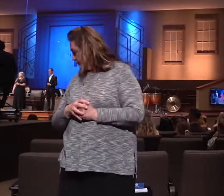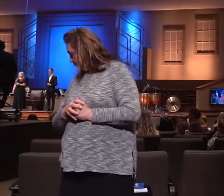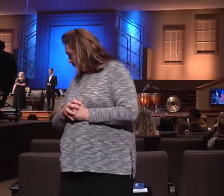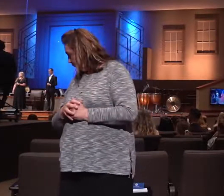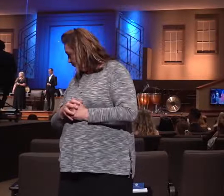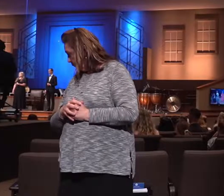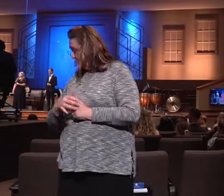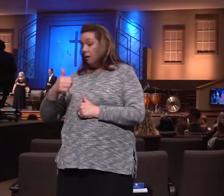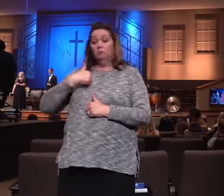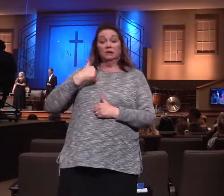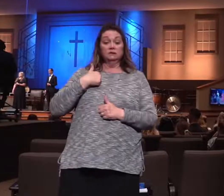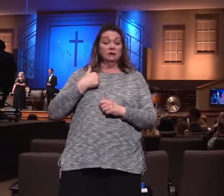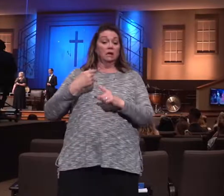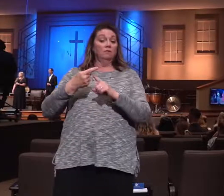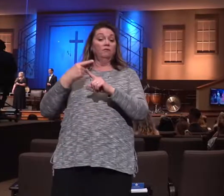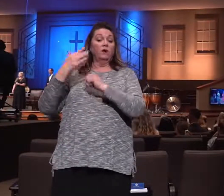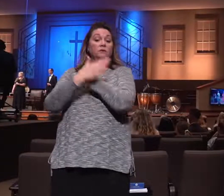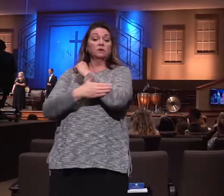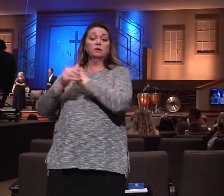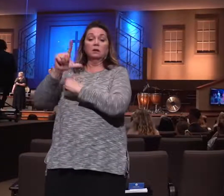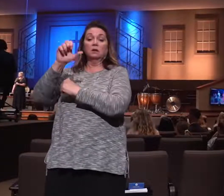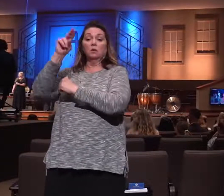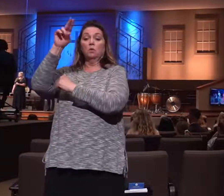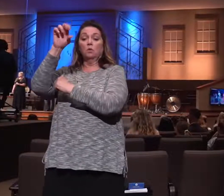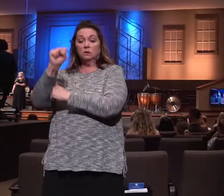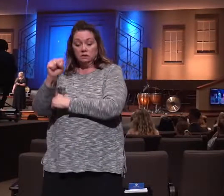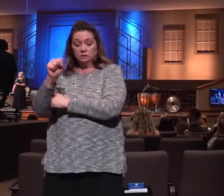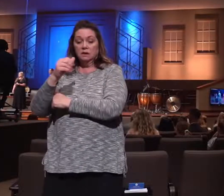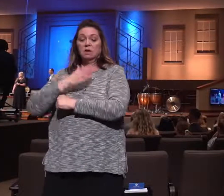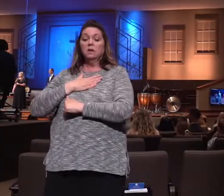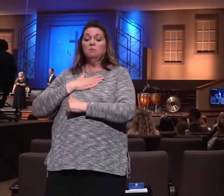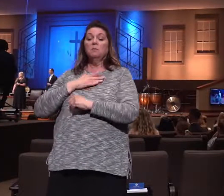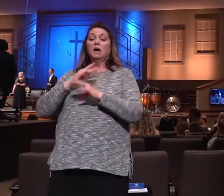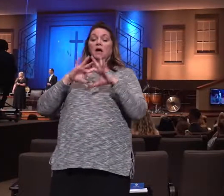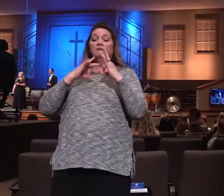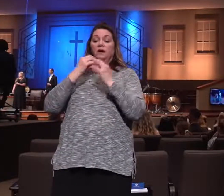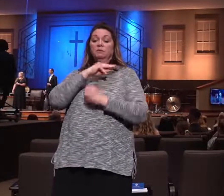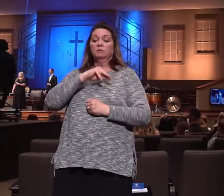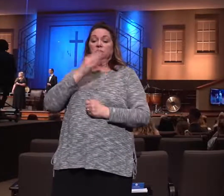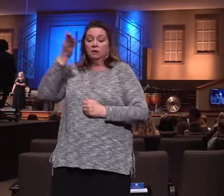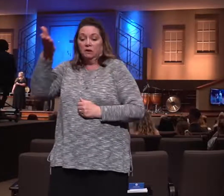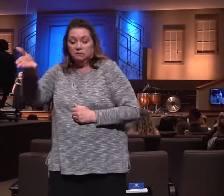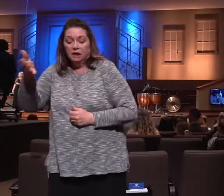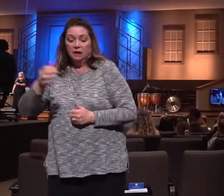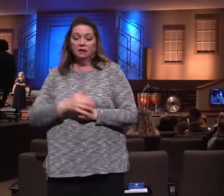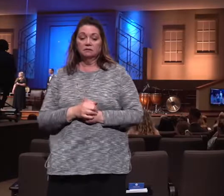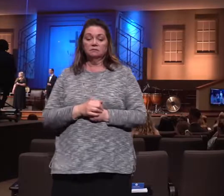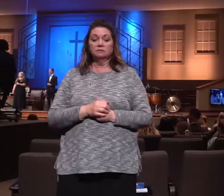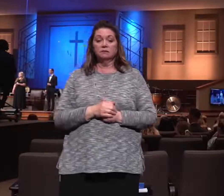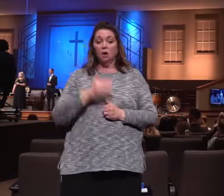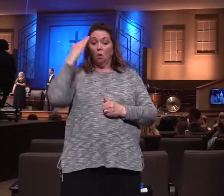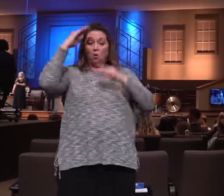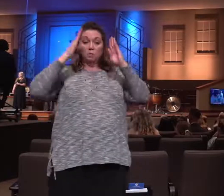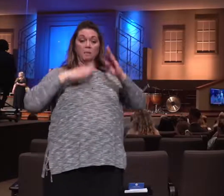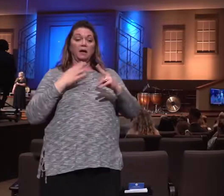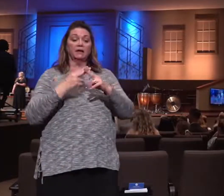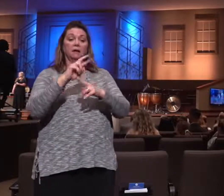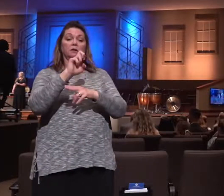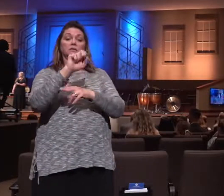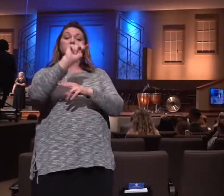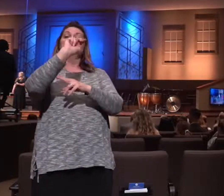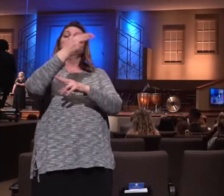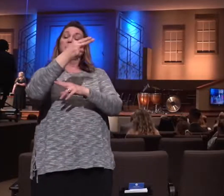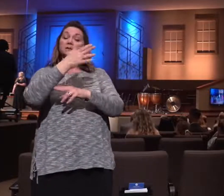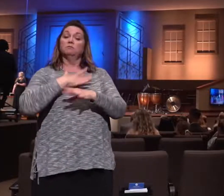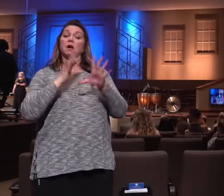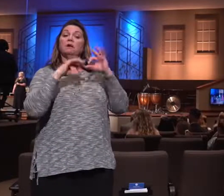Venter, and I am from the country of Laos. My family are missionaries over there, and I'm a senior. Hola, my name is Ruth Case. My family